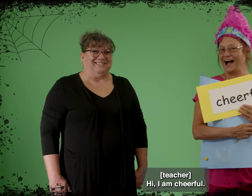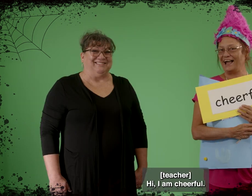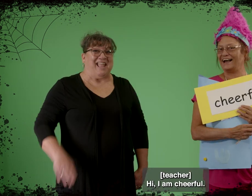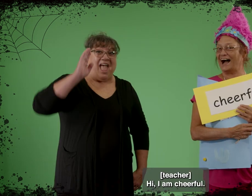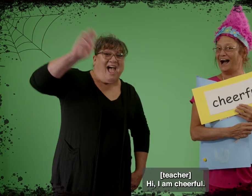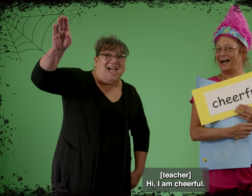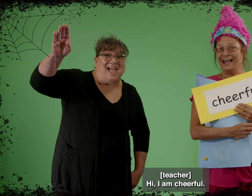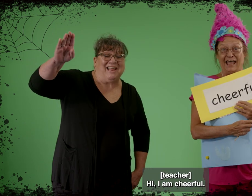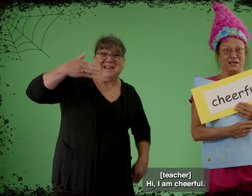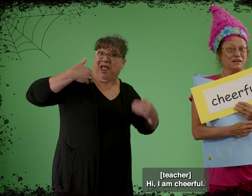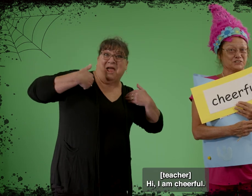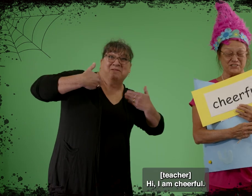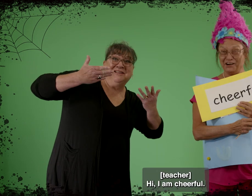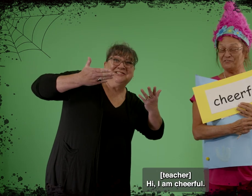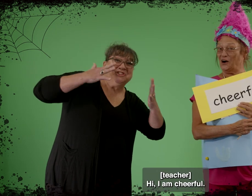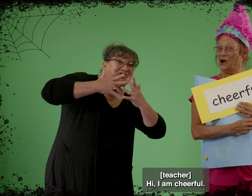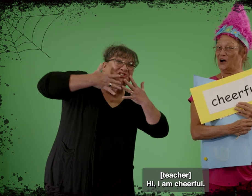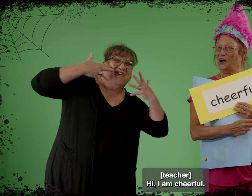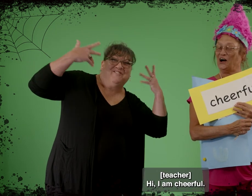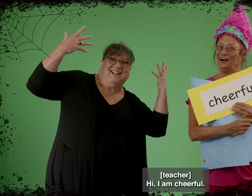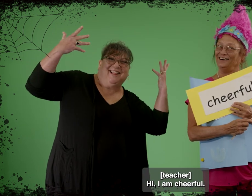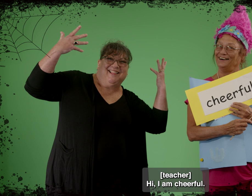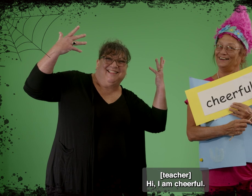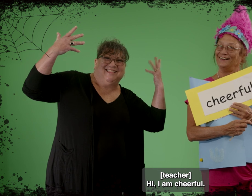Hi, I am cheerful!